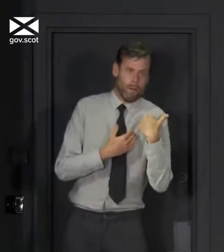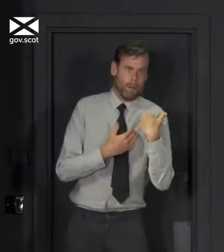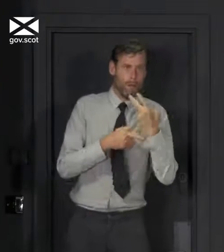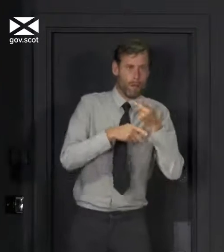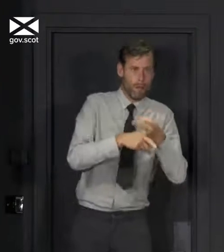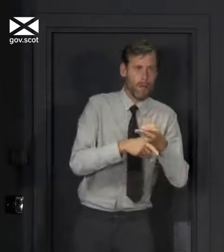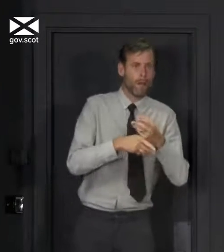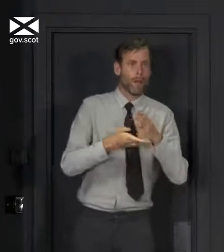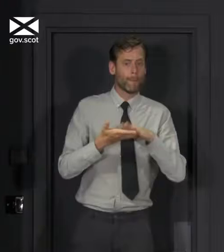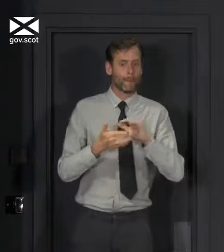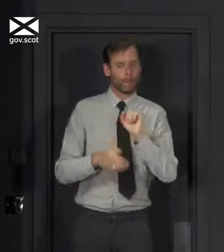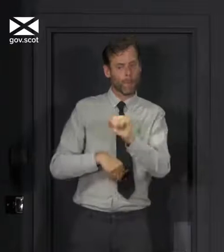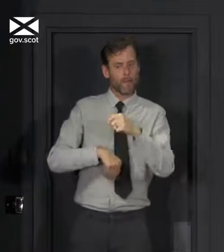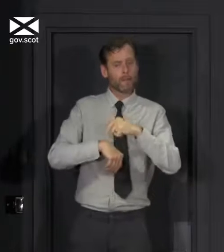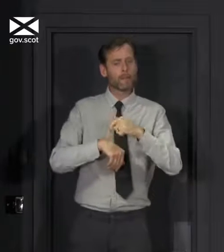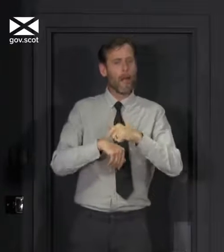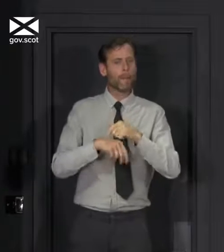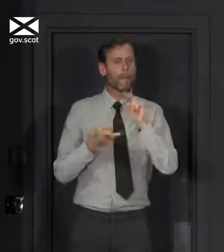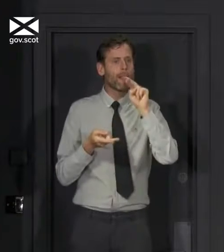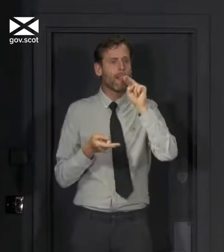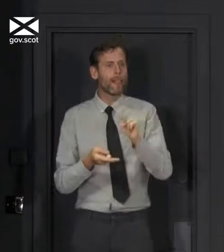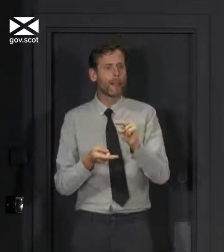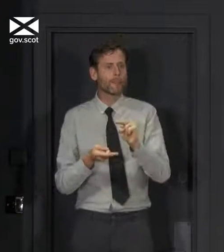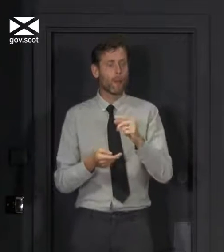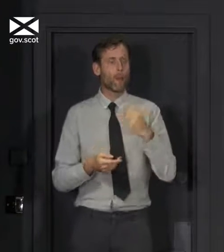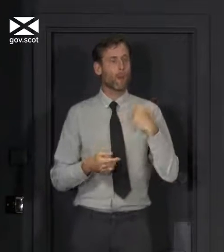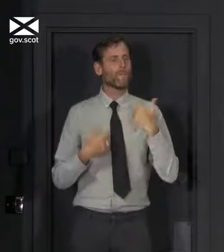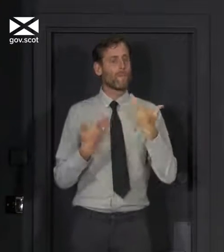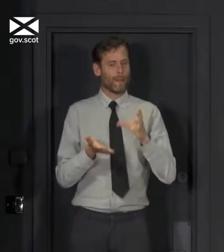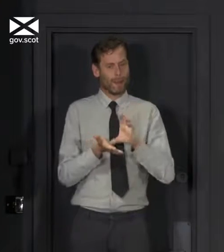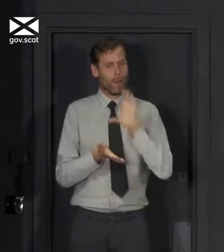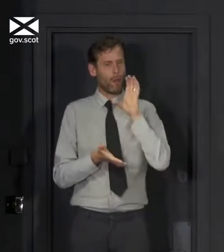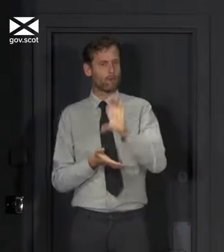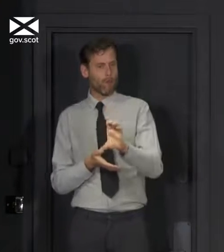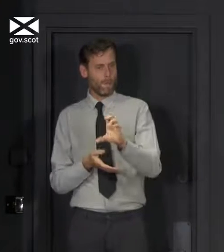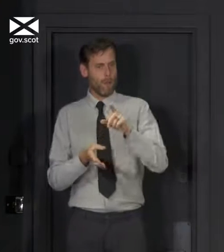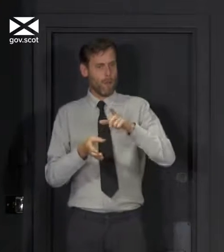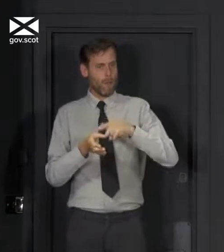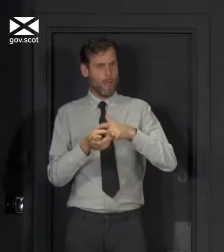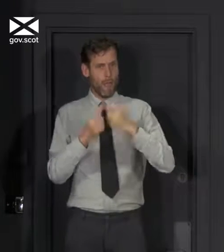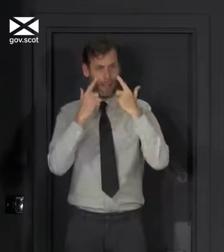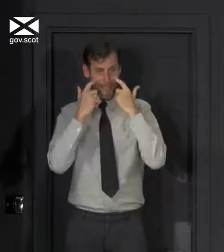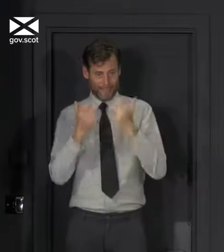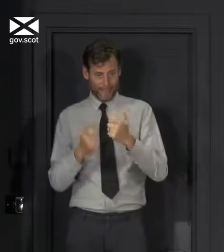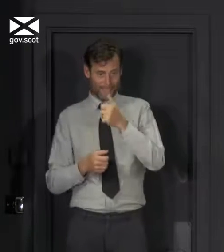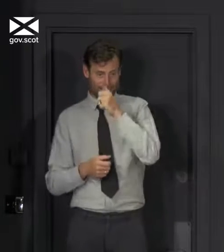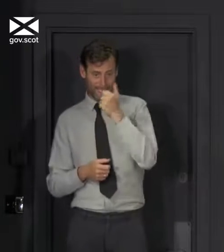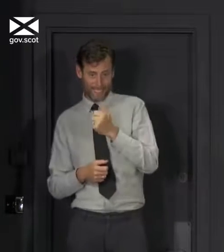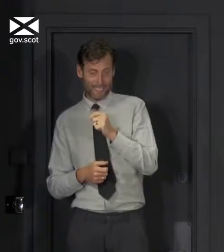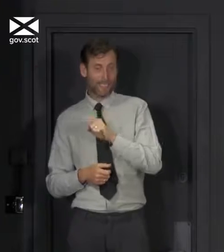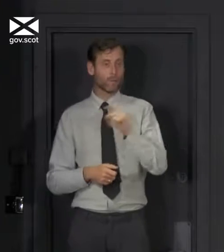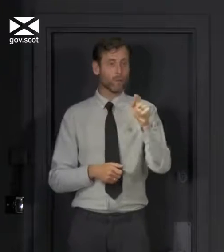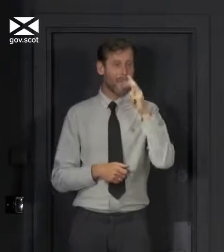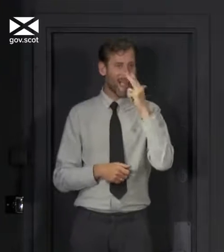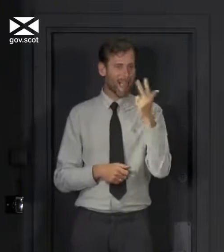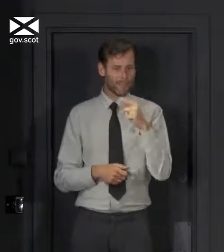small young carers grant for carers aged between 16 and 18 who care for more than 16 hours a